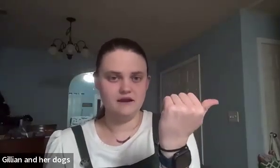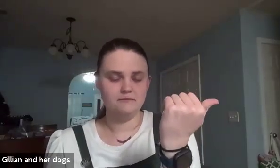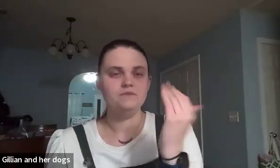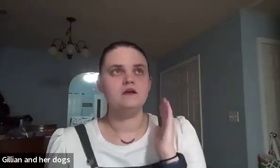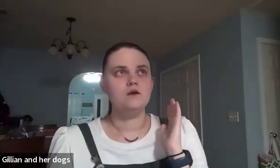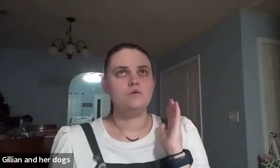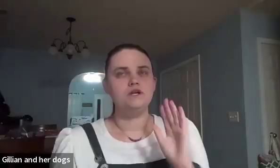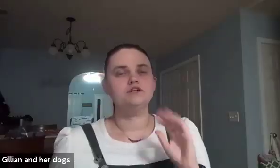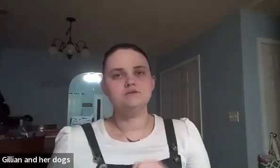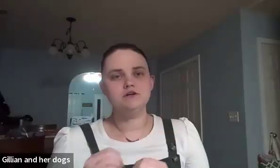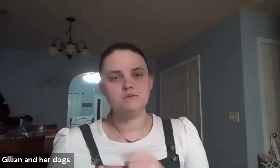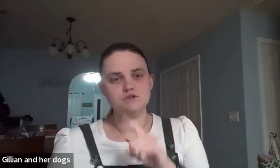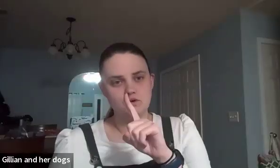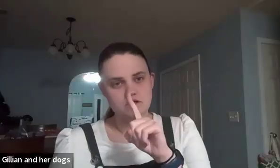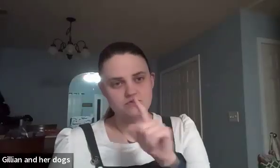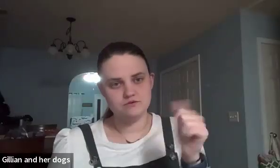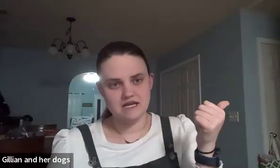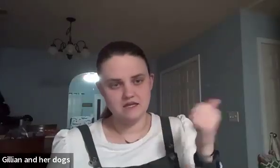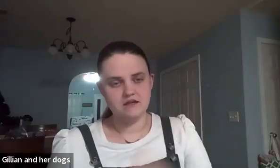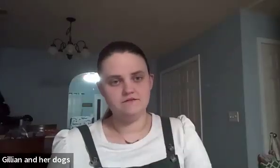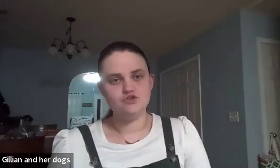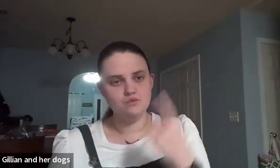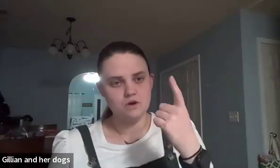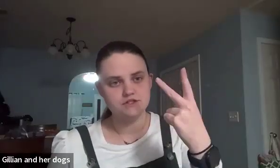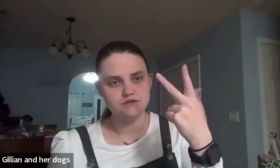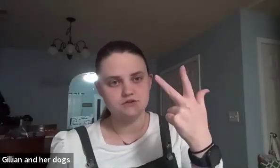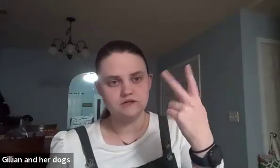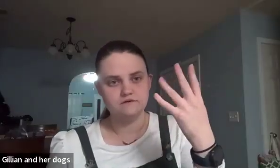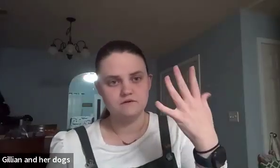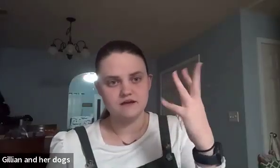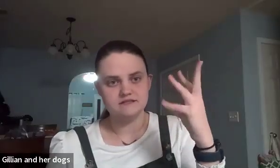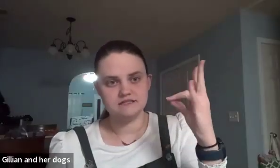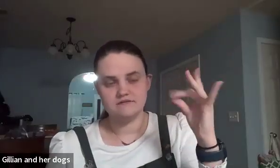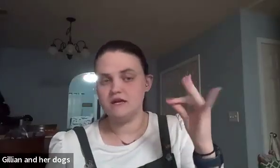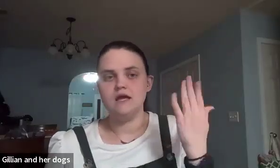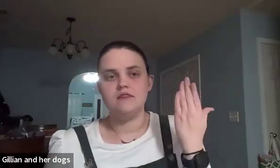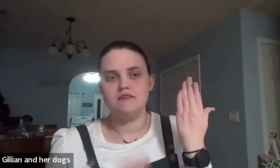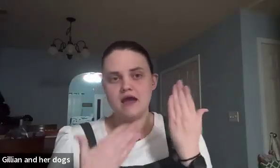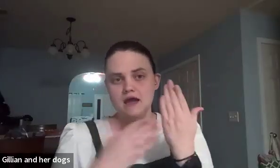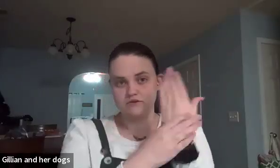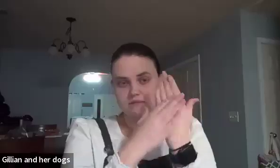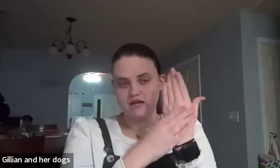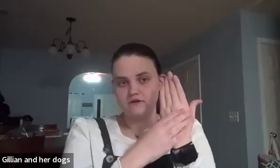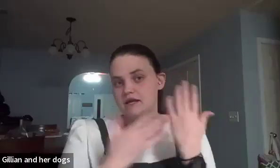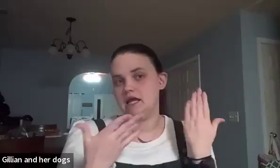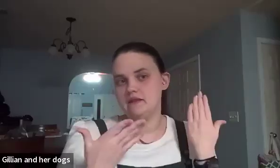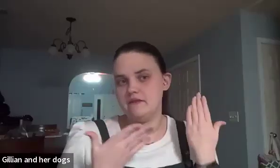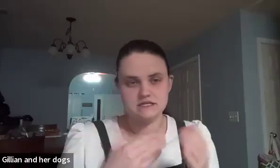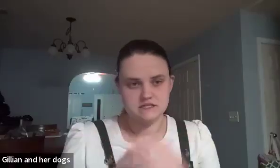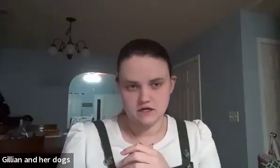Now, when you're doing your numbers 1 through 10, if you do 1, 2, 3, 4, 5, 6, 7, that with the back of your hand, that is not going to